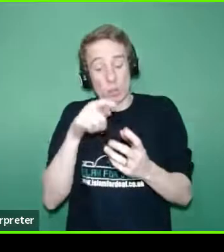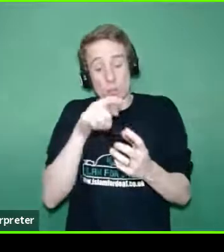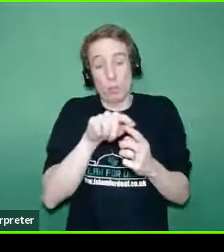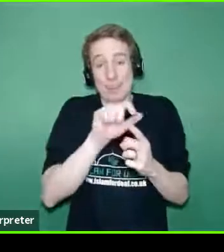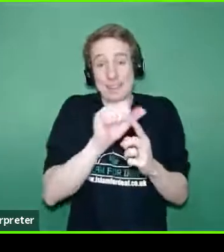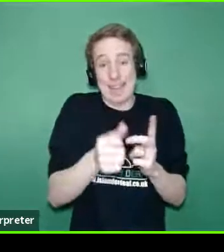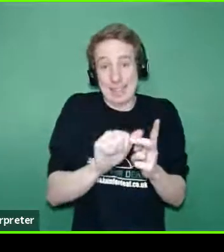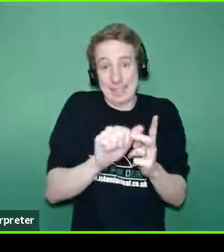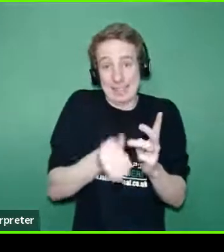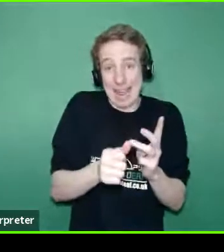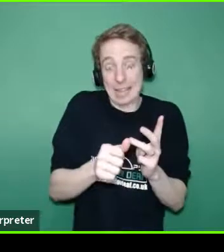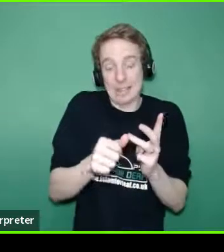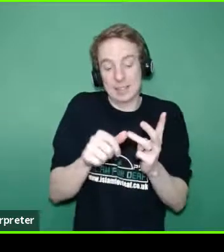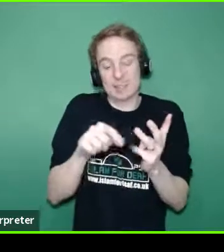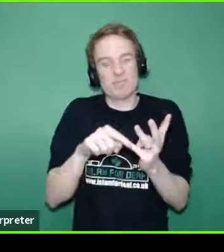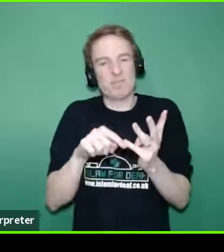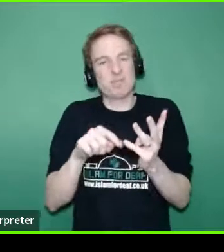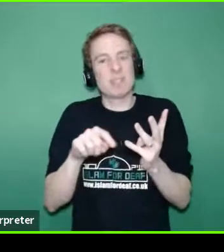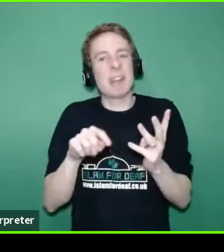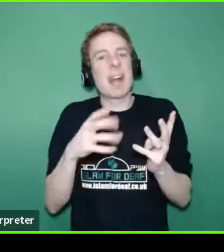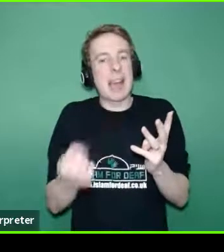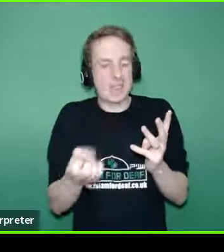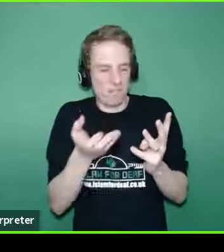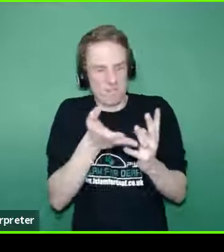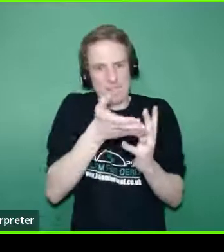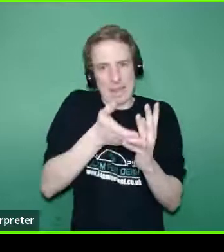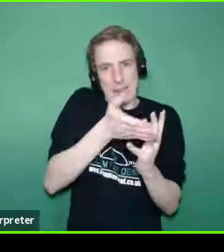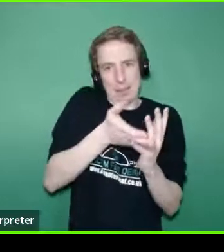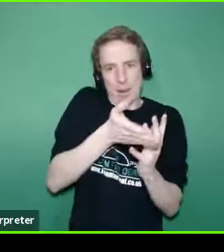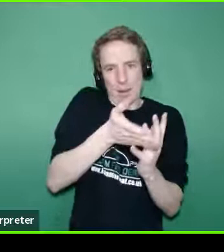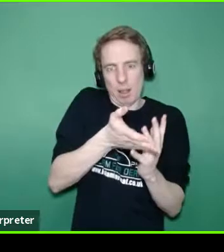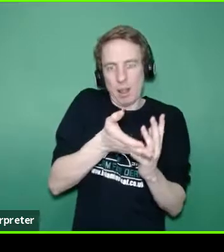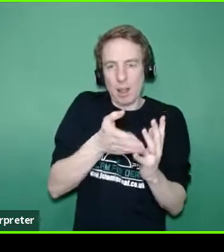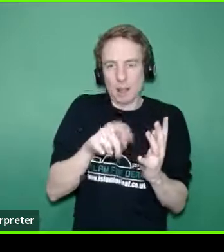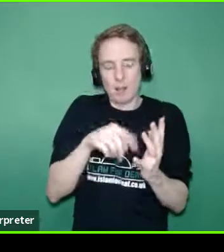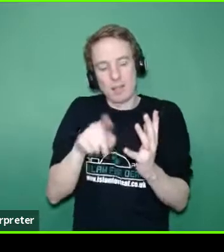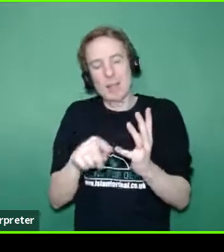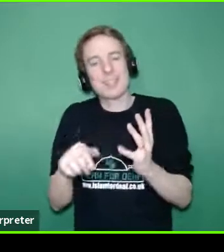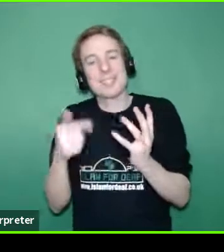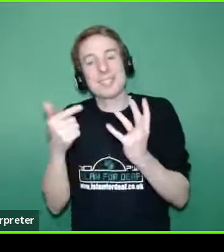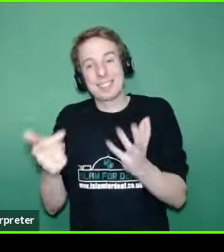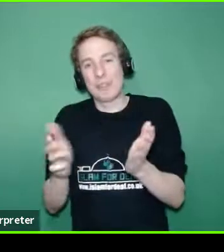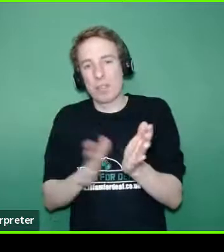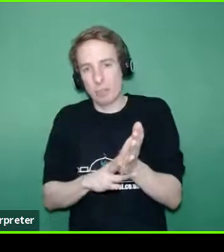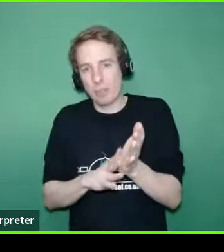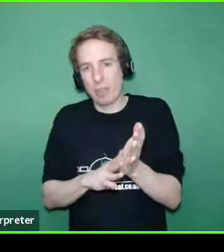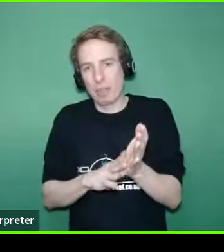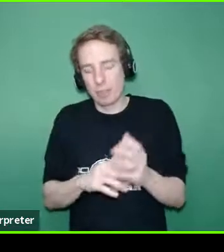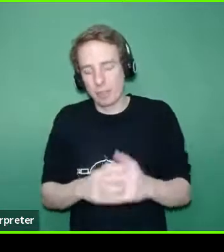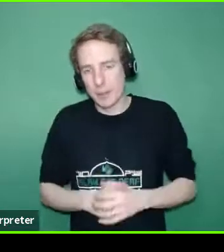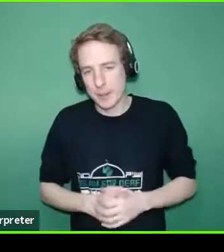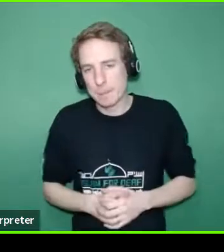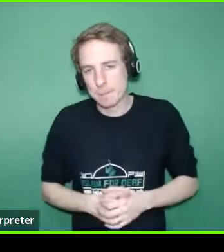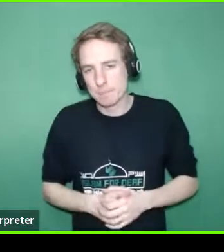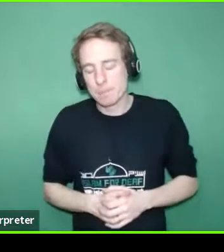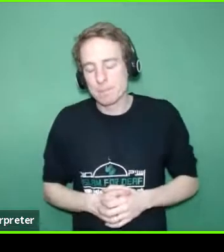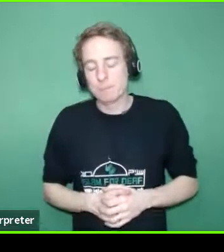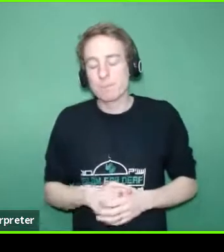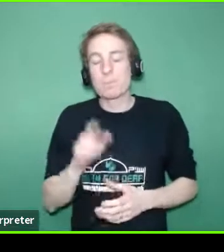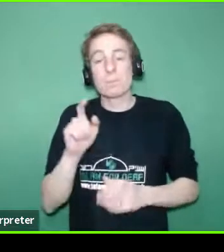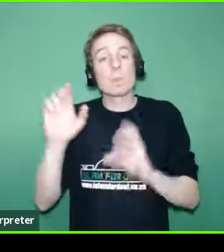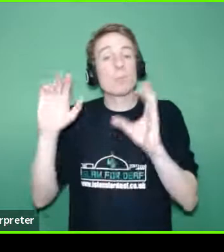months because it is the 7th month in the Islamic calendar. And here the Prophet, peace and blessings be upon